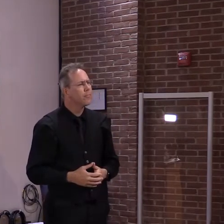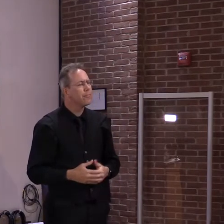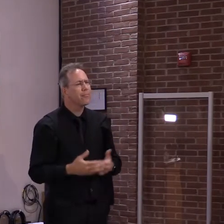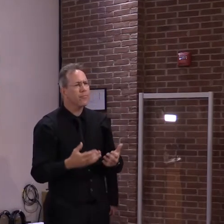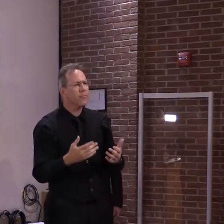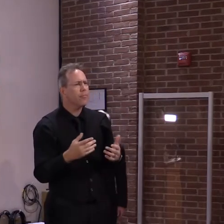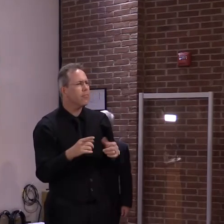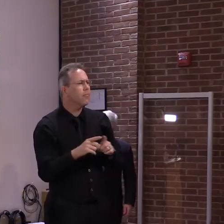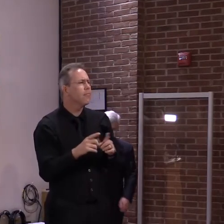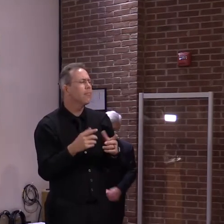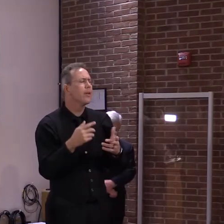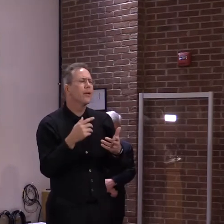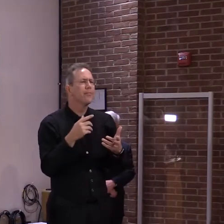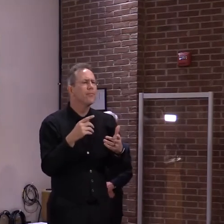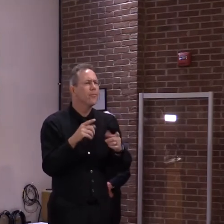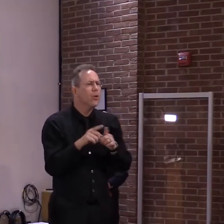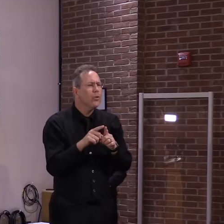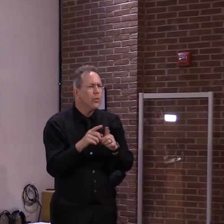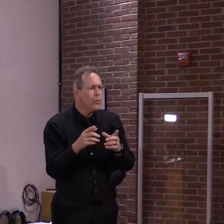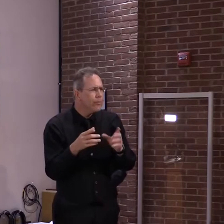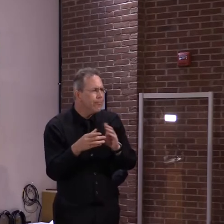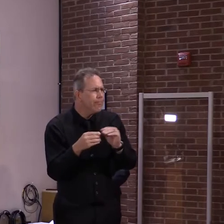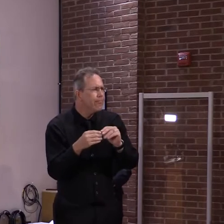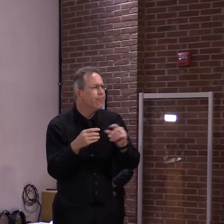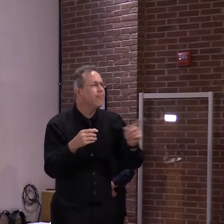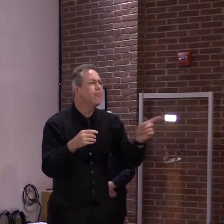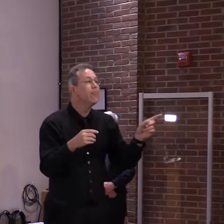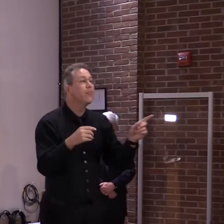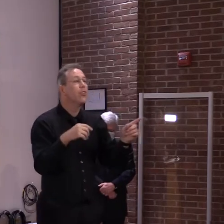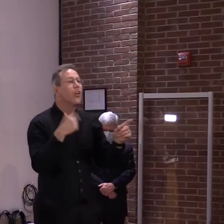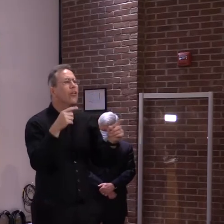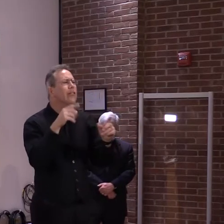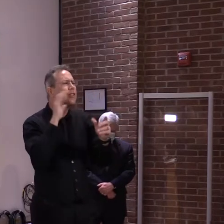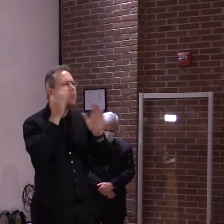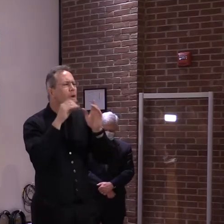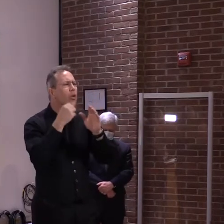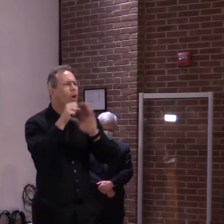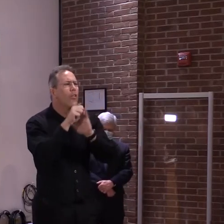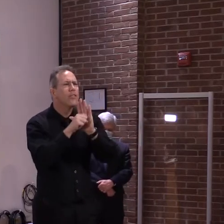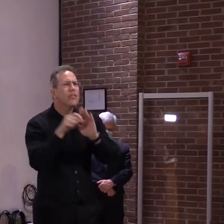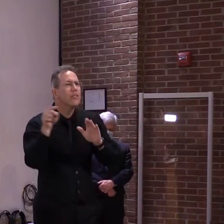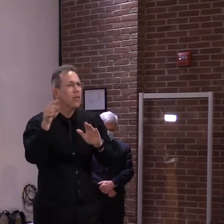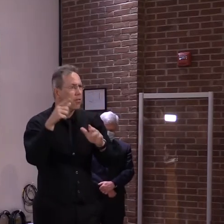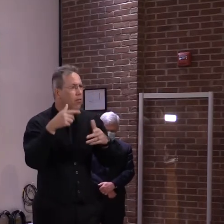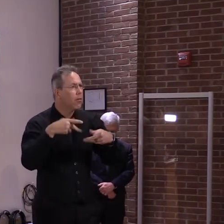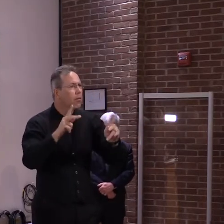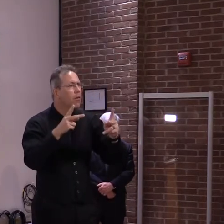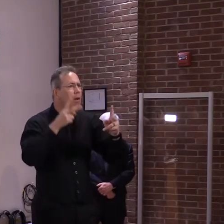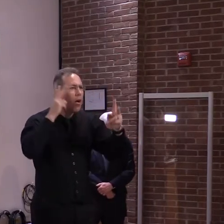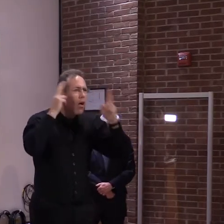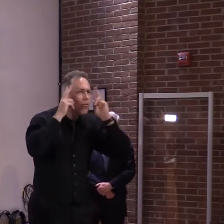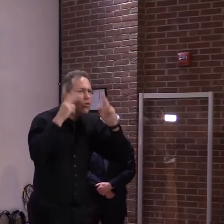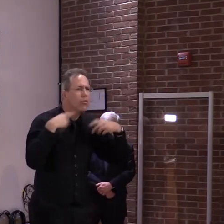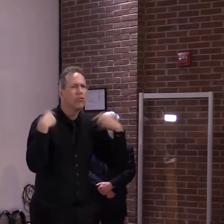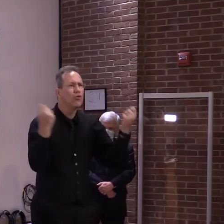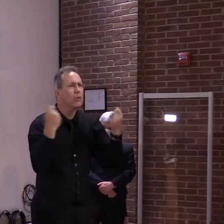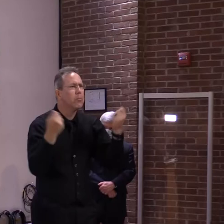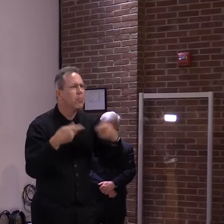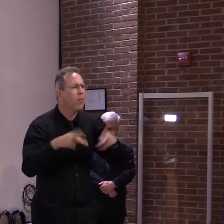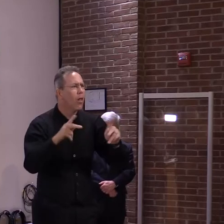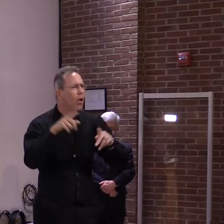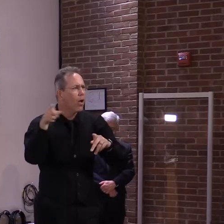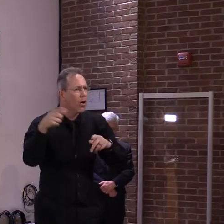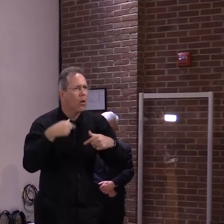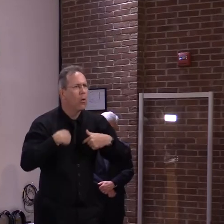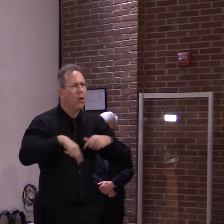in gyms, were not a big issue for us either. And of course, we did take some guidelines with regard to restaurants